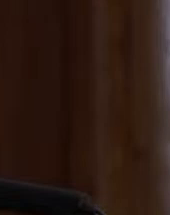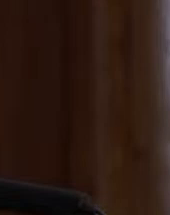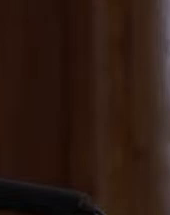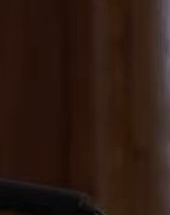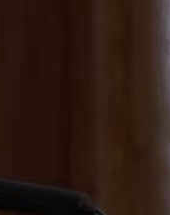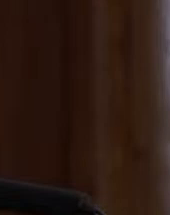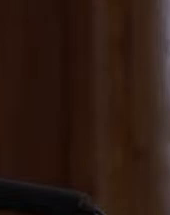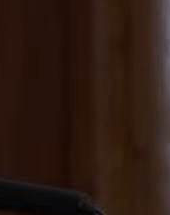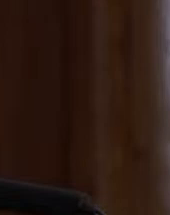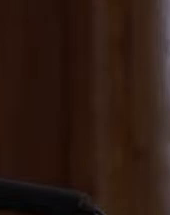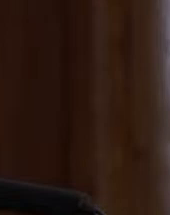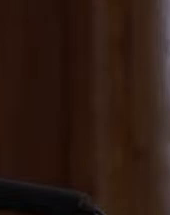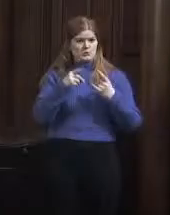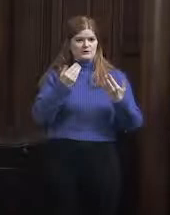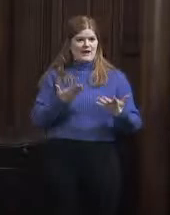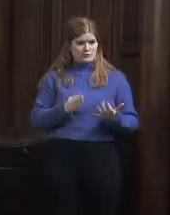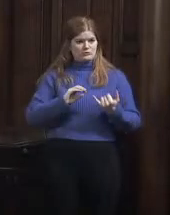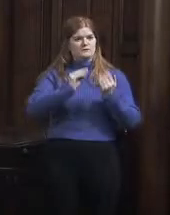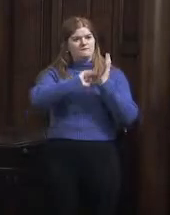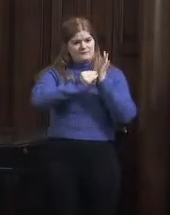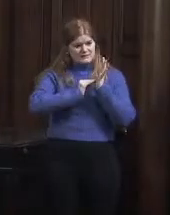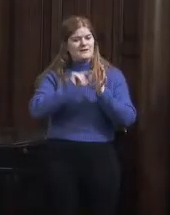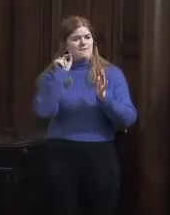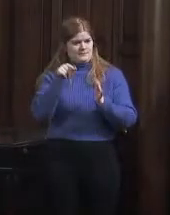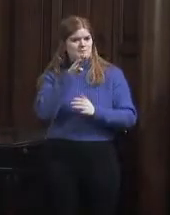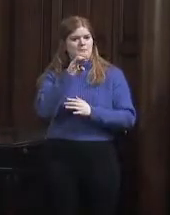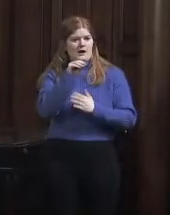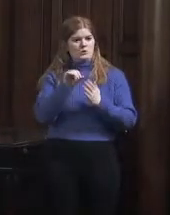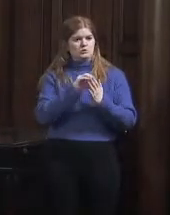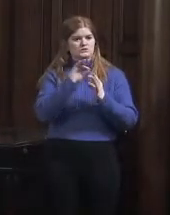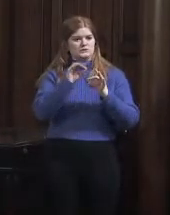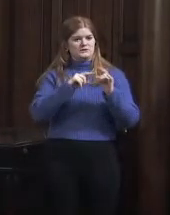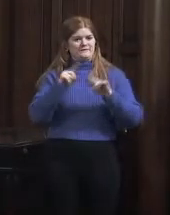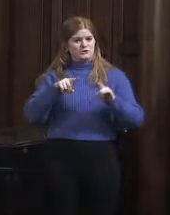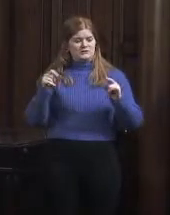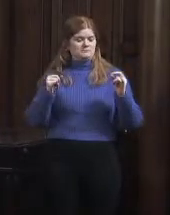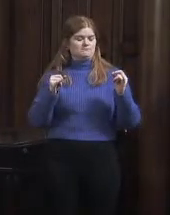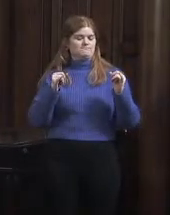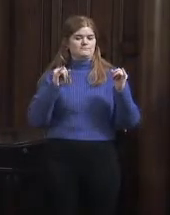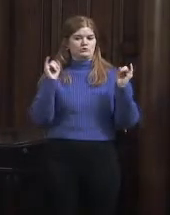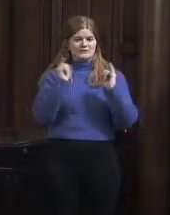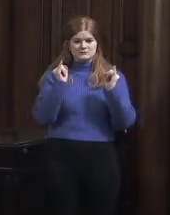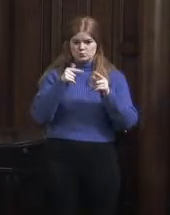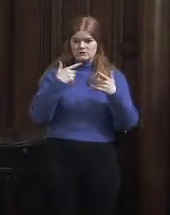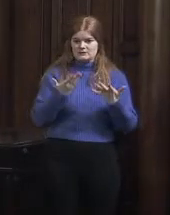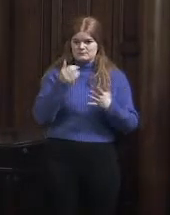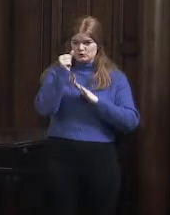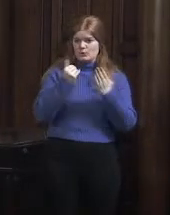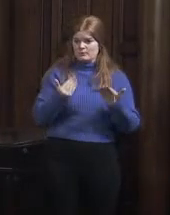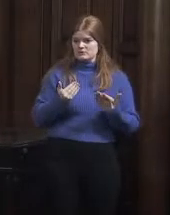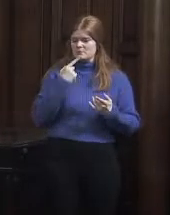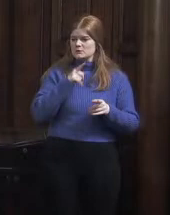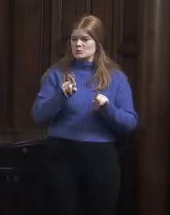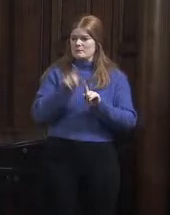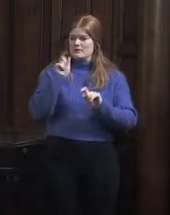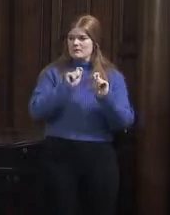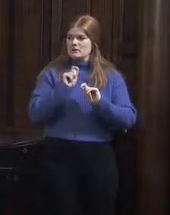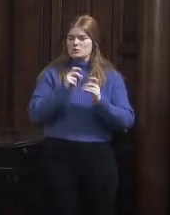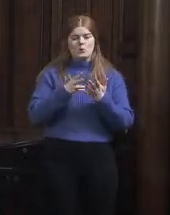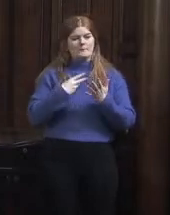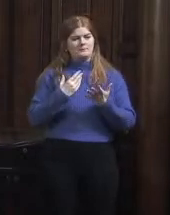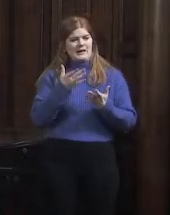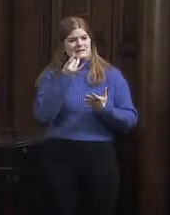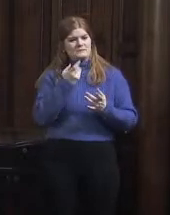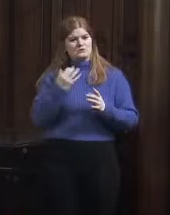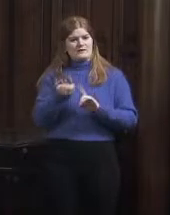she said that's what we're doing right now. That's the biodiversity crisis that we're in. And I have also reflected that, you know, when I was asked to take on this